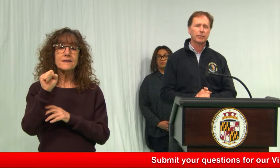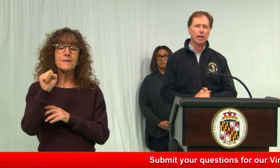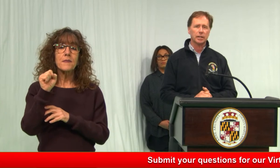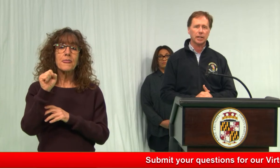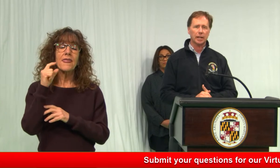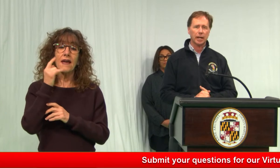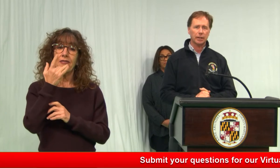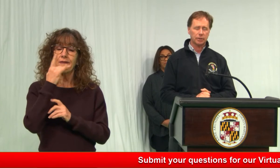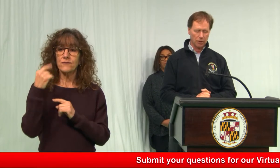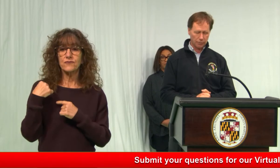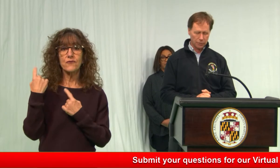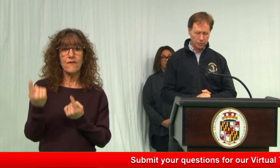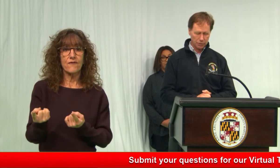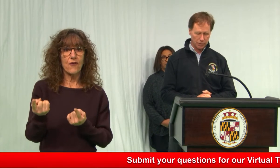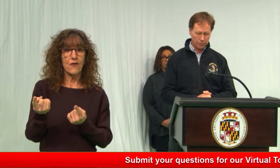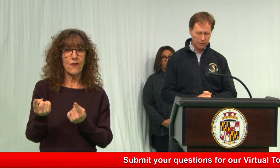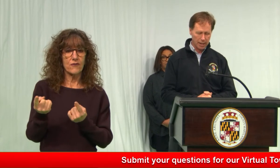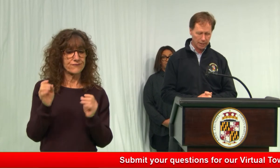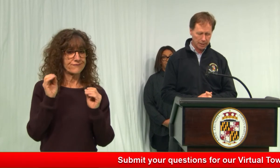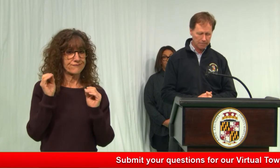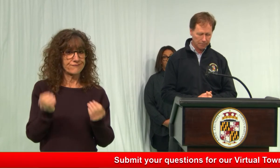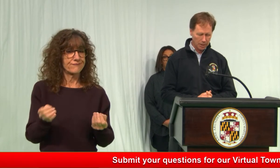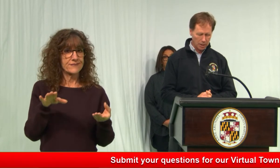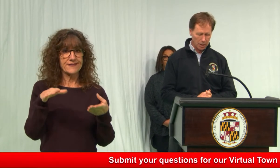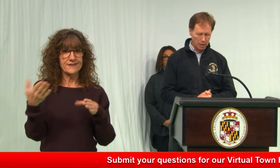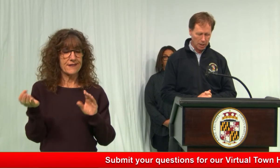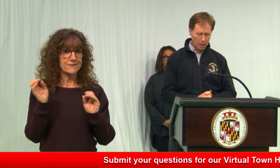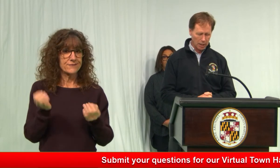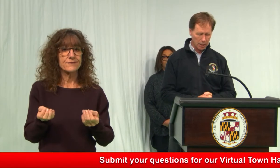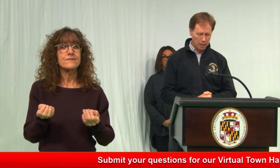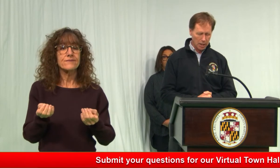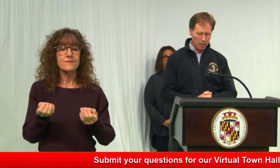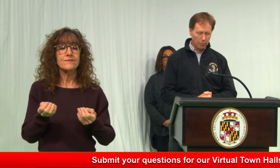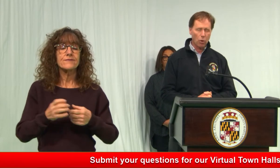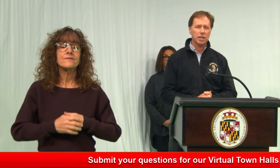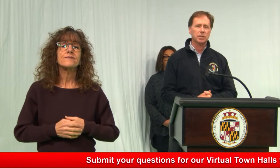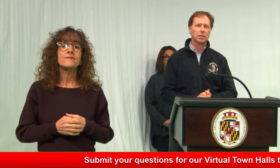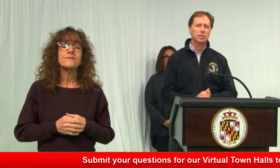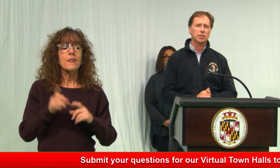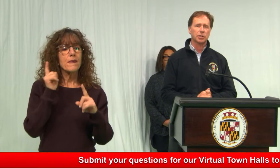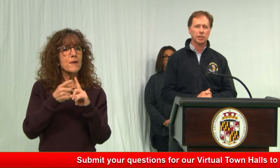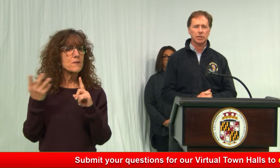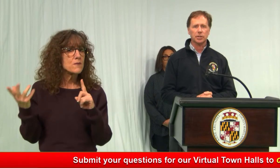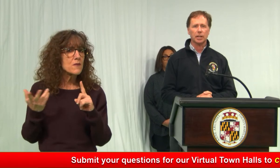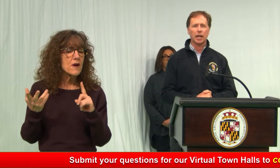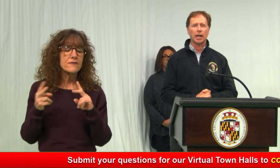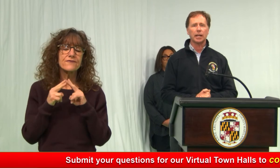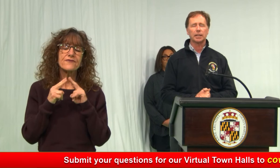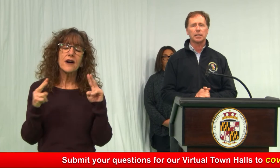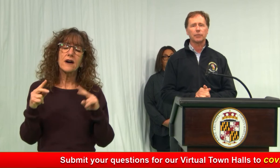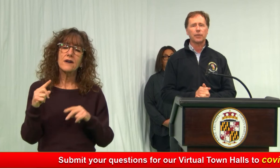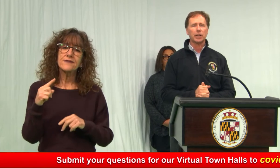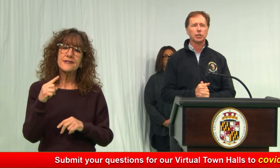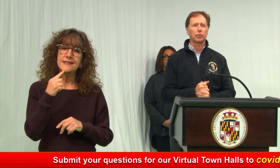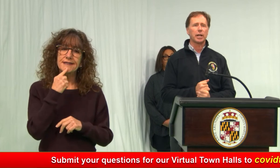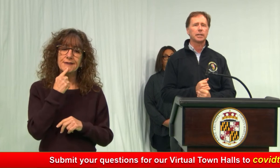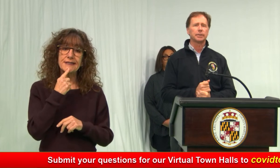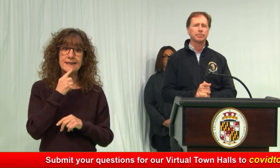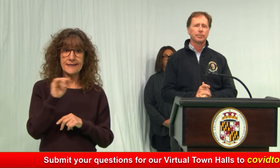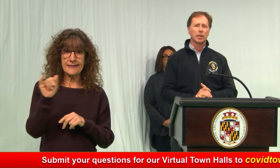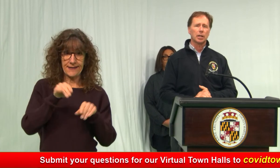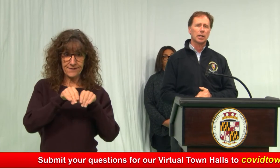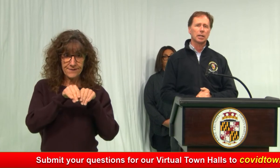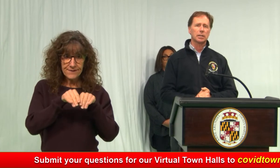fortunately have not yet had our first fatality. The point is that this is serious, and the infection